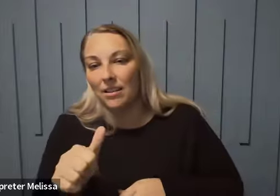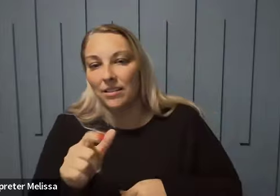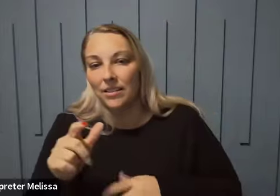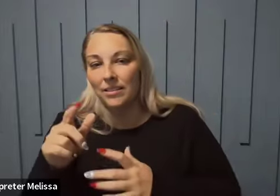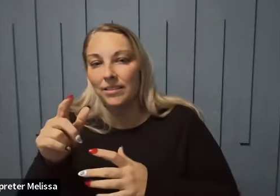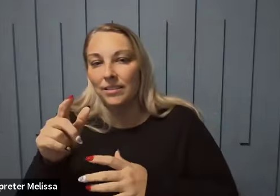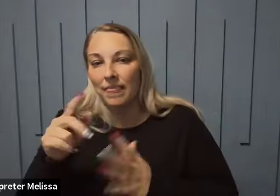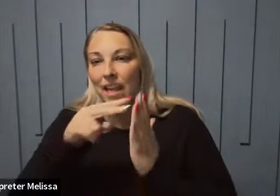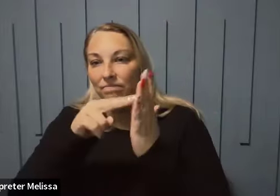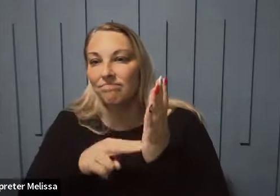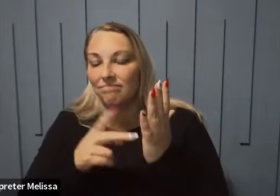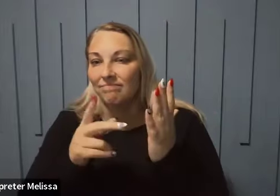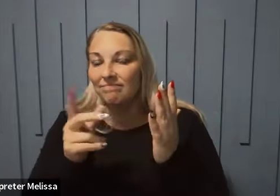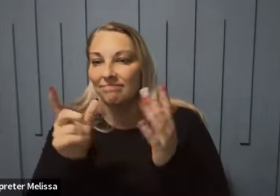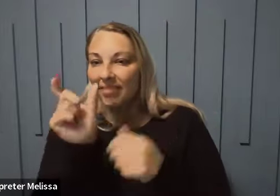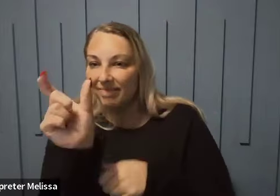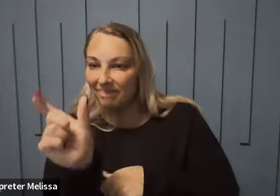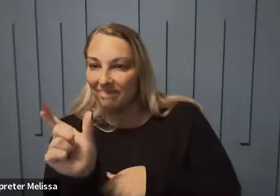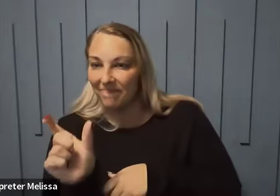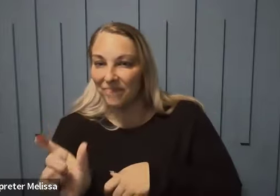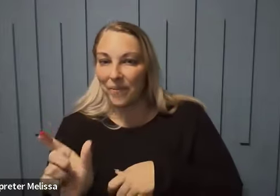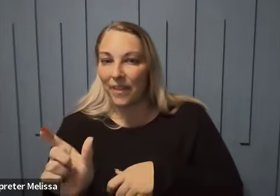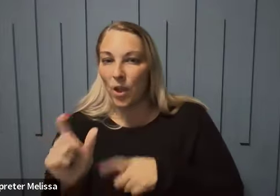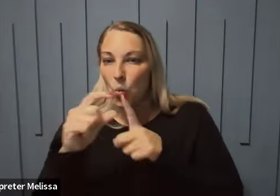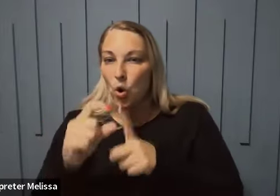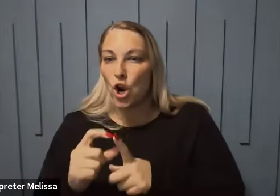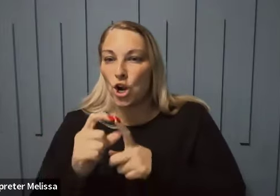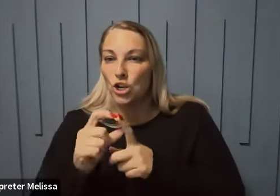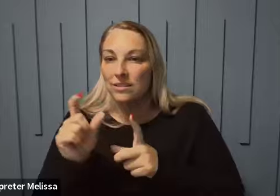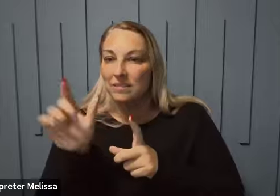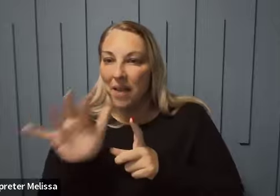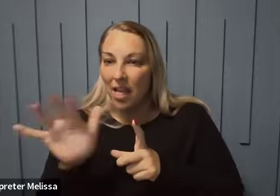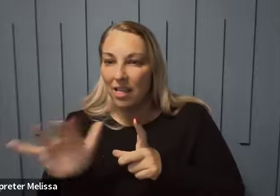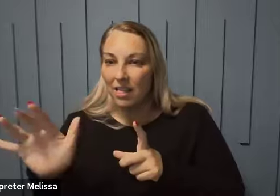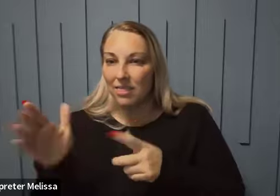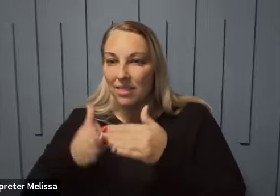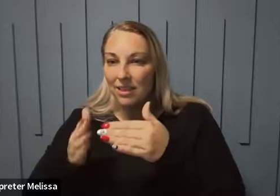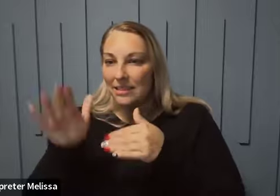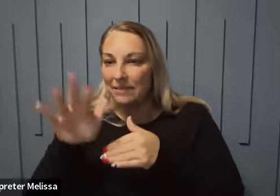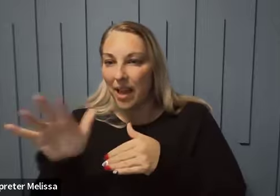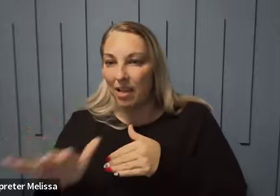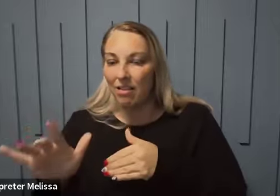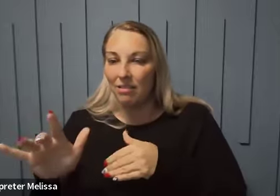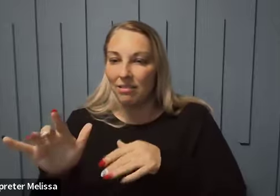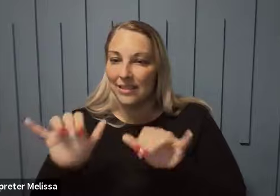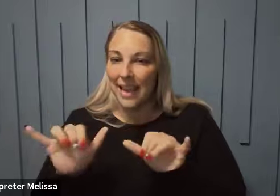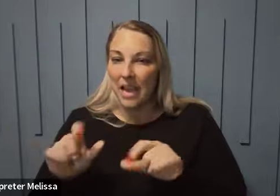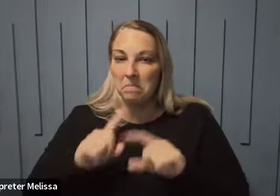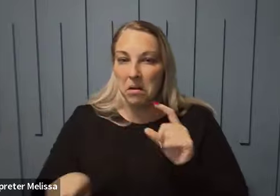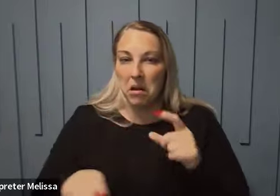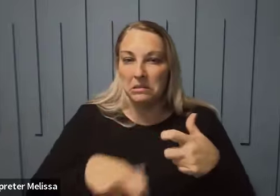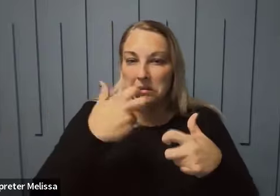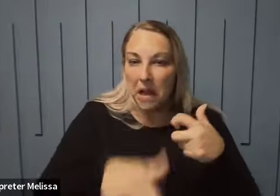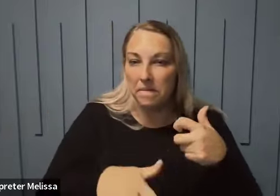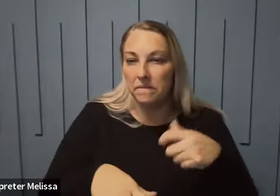they're spelled exactly the same, but they do not sound the same. So we have tough and though and